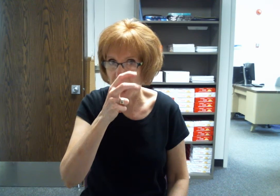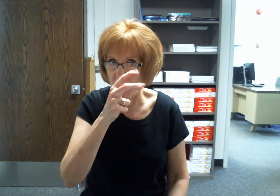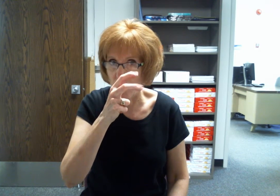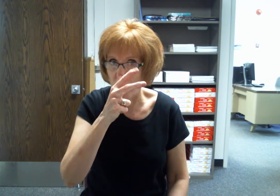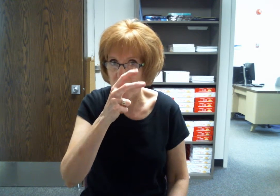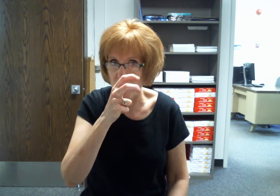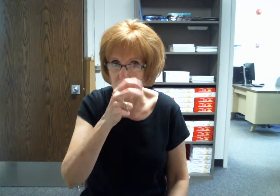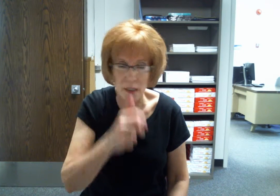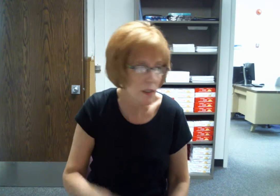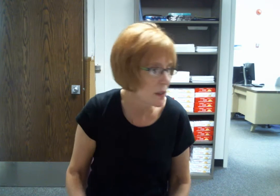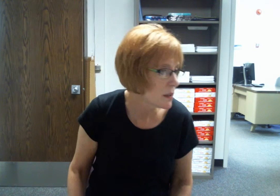or insect.